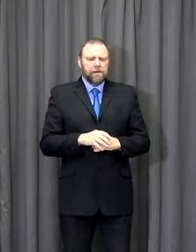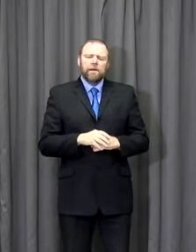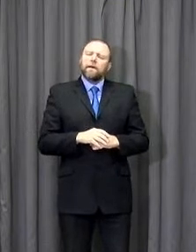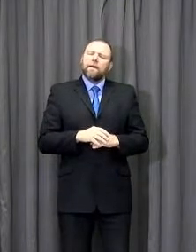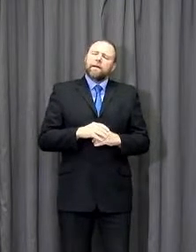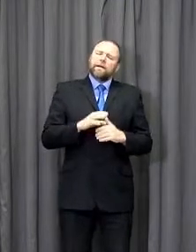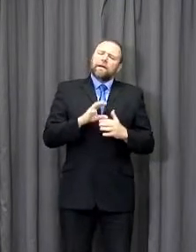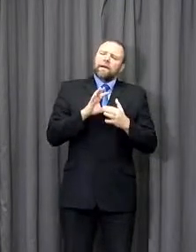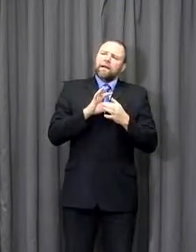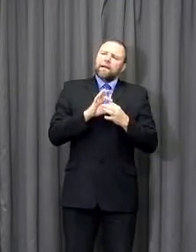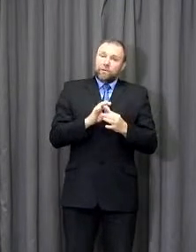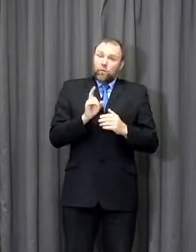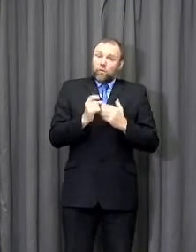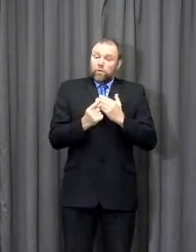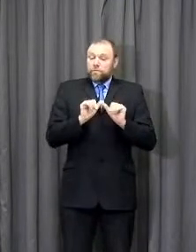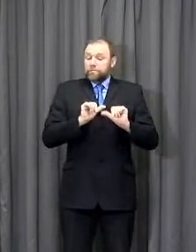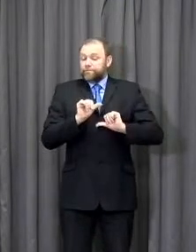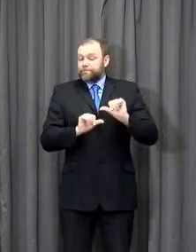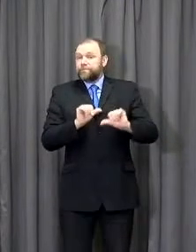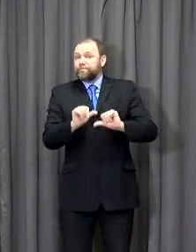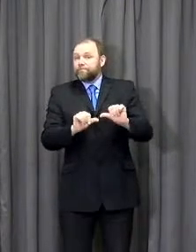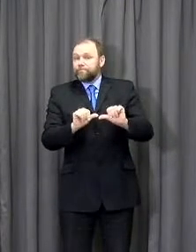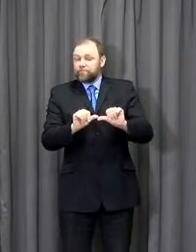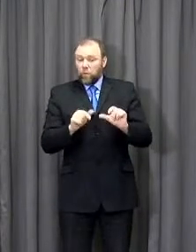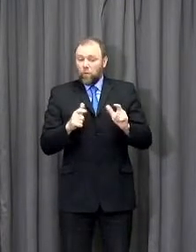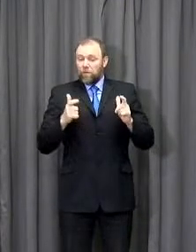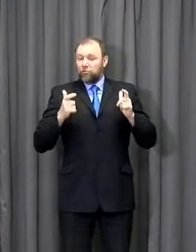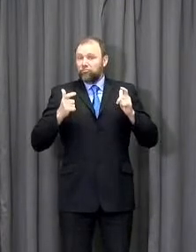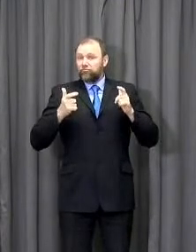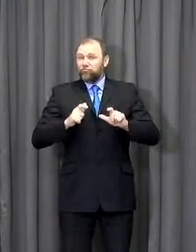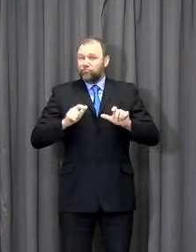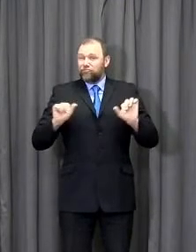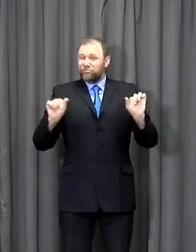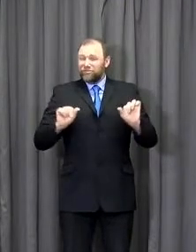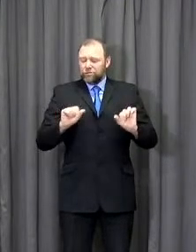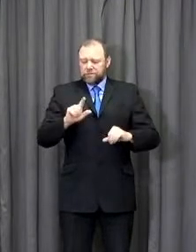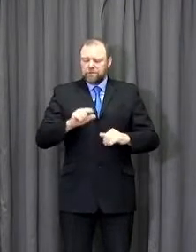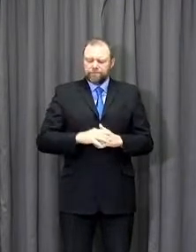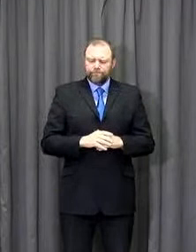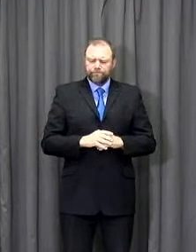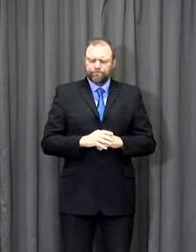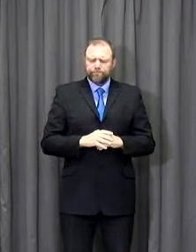In terms of where we go now with restrictions, the First Minister